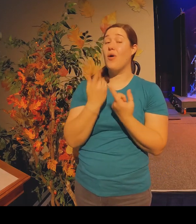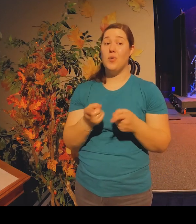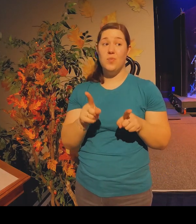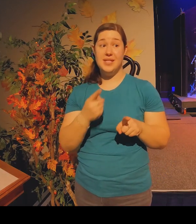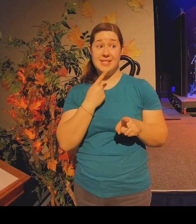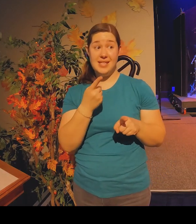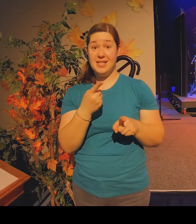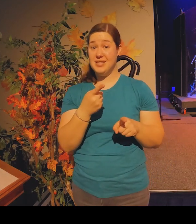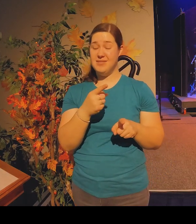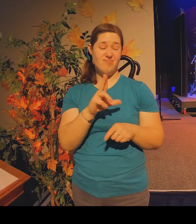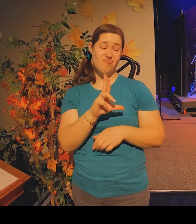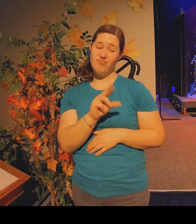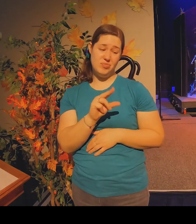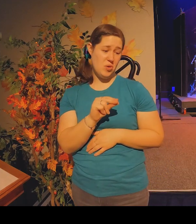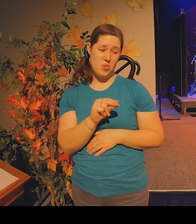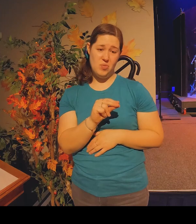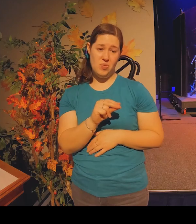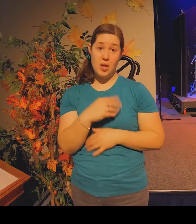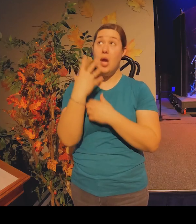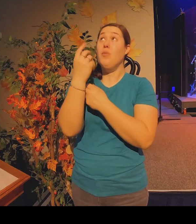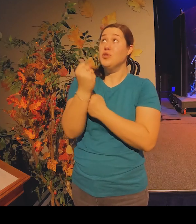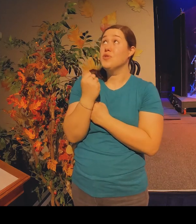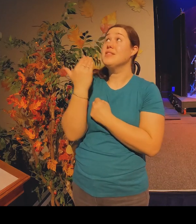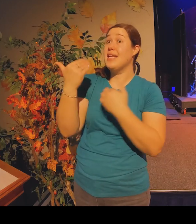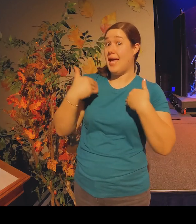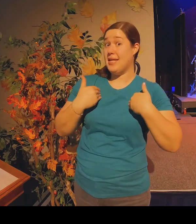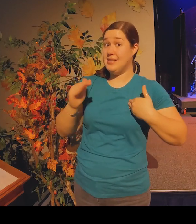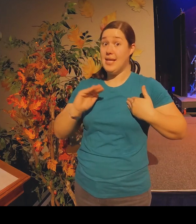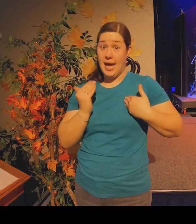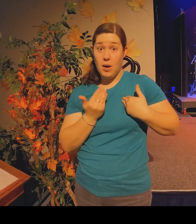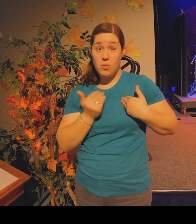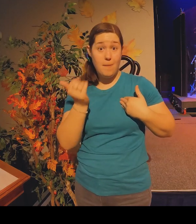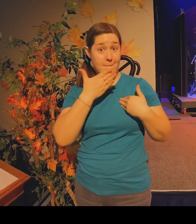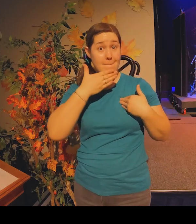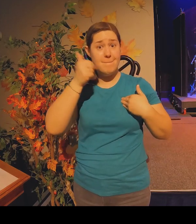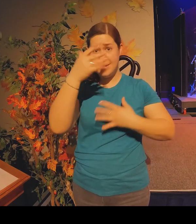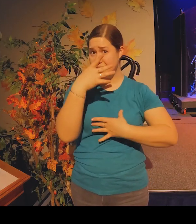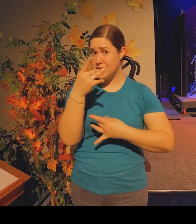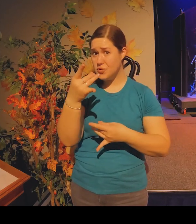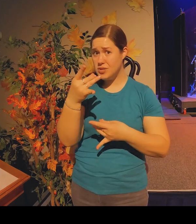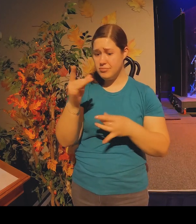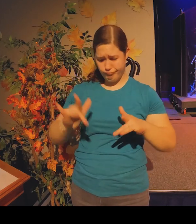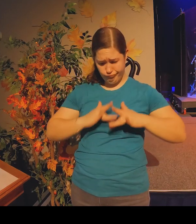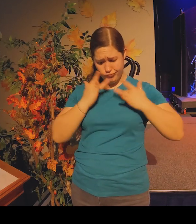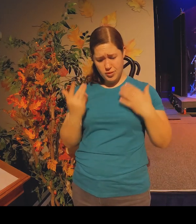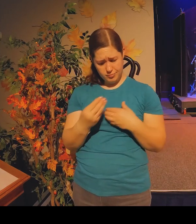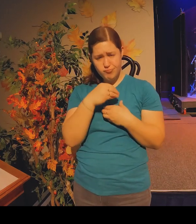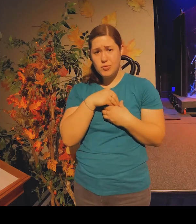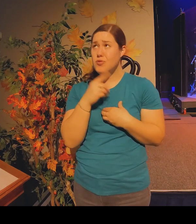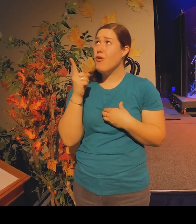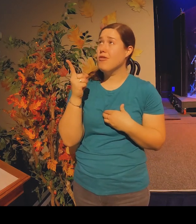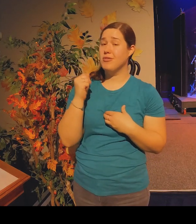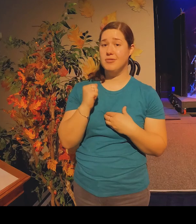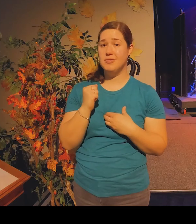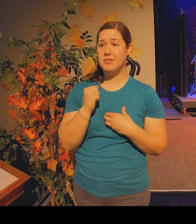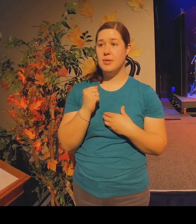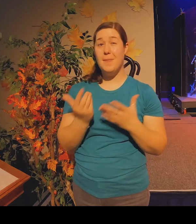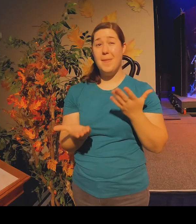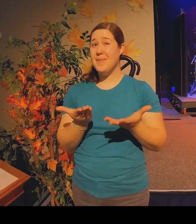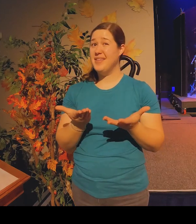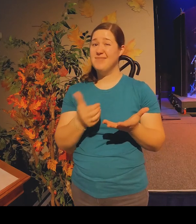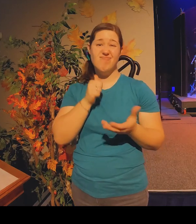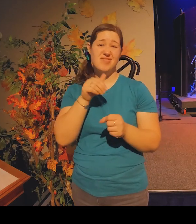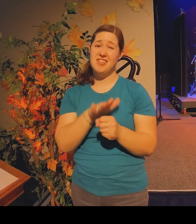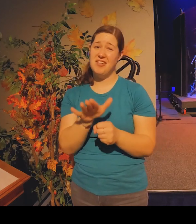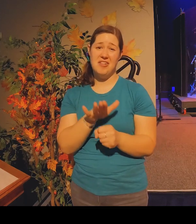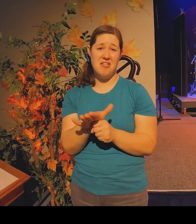and we trust that he has our best interests at heart. But maybe that's not enough for you today. I get it. Maybe you're sitting here and